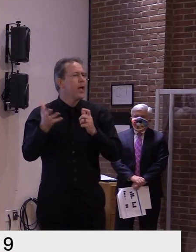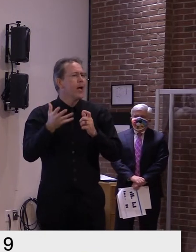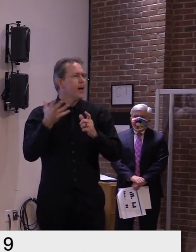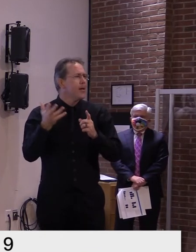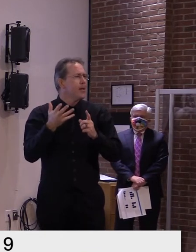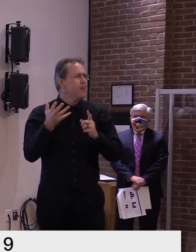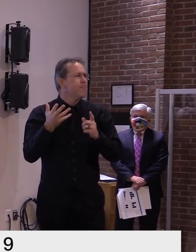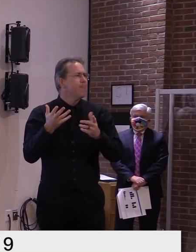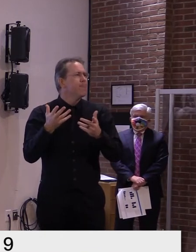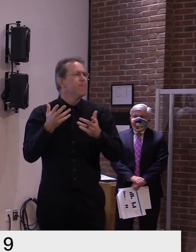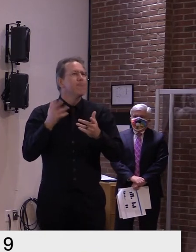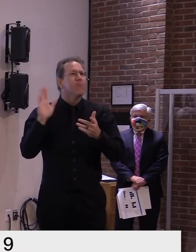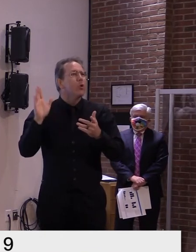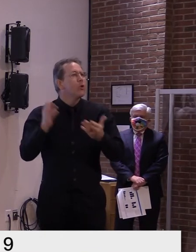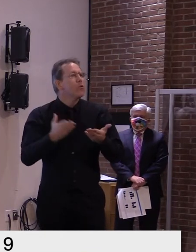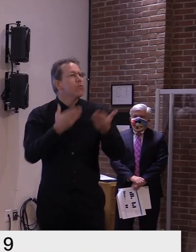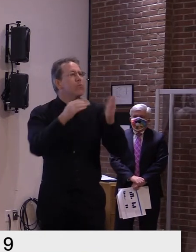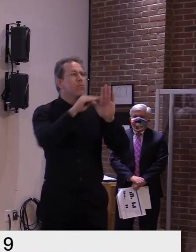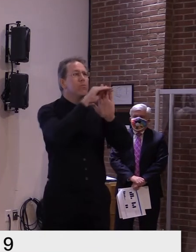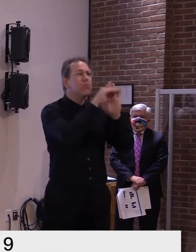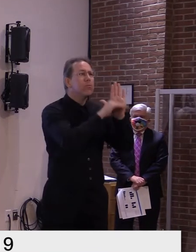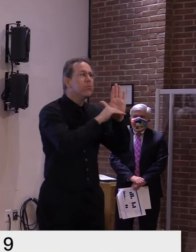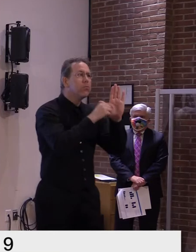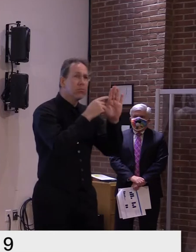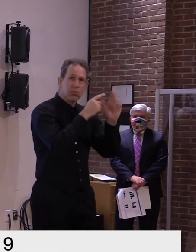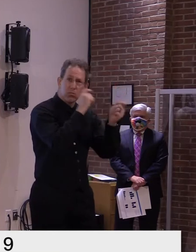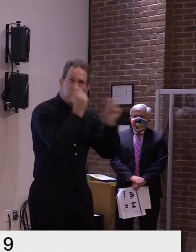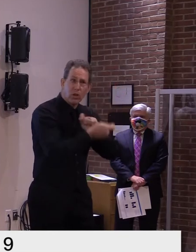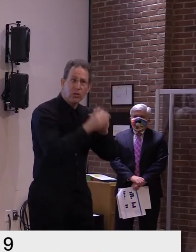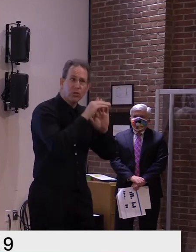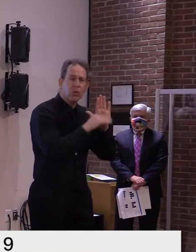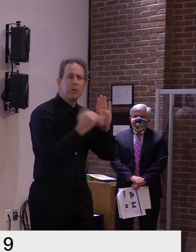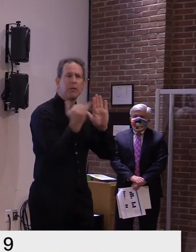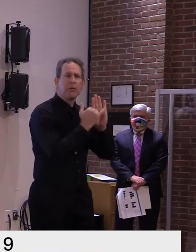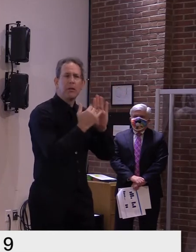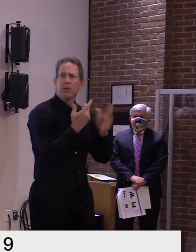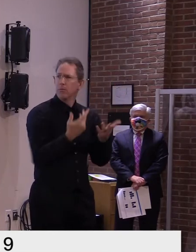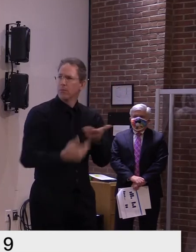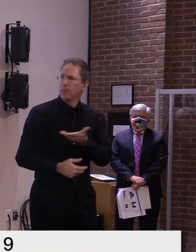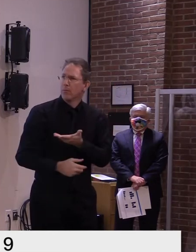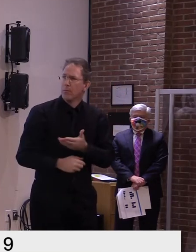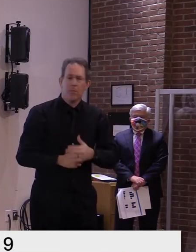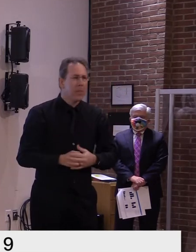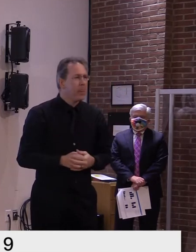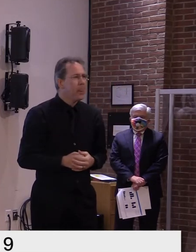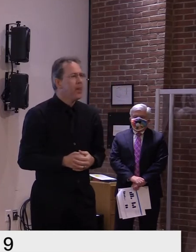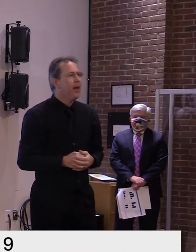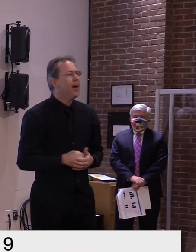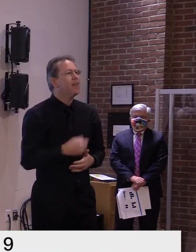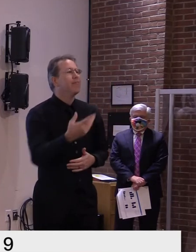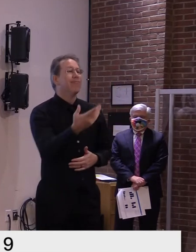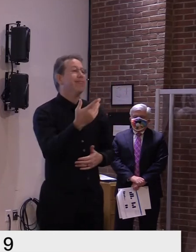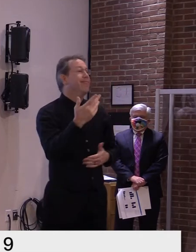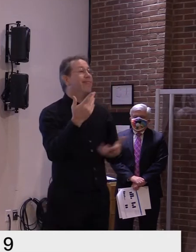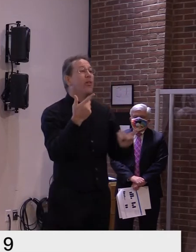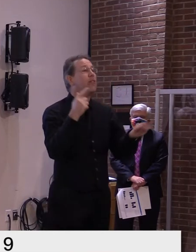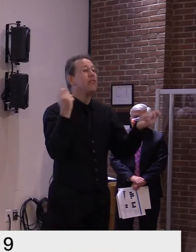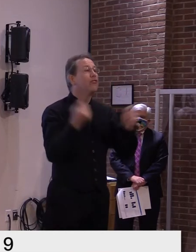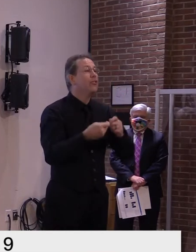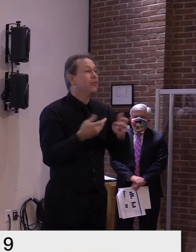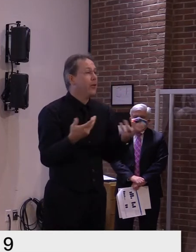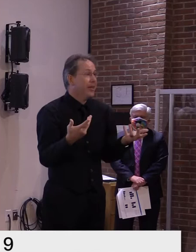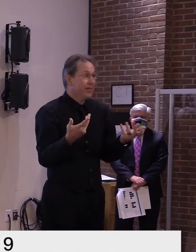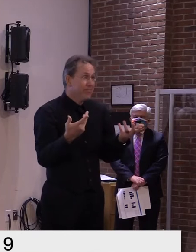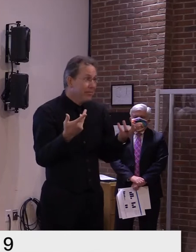all? The only change would be to redouble their efforts. There is no